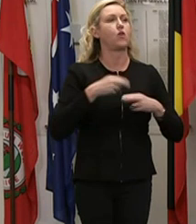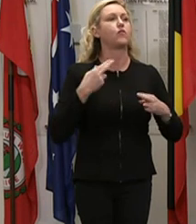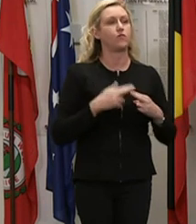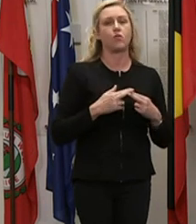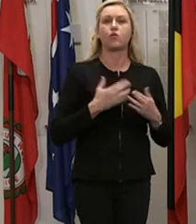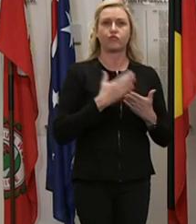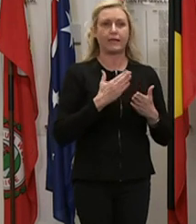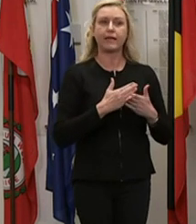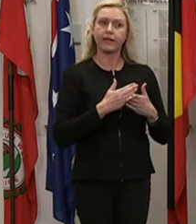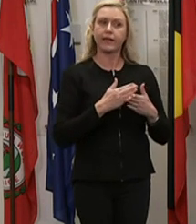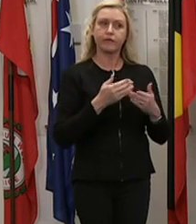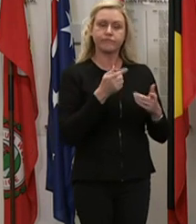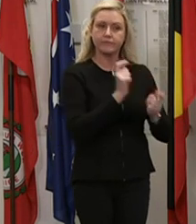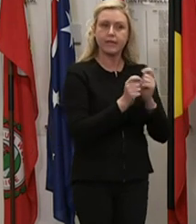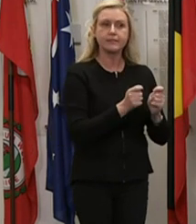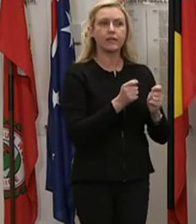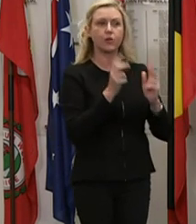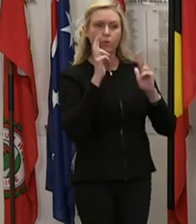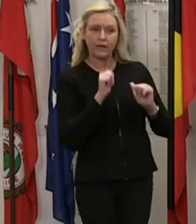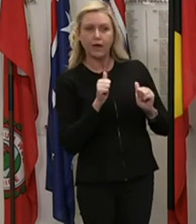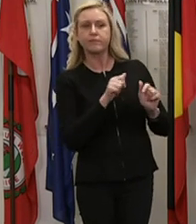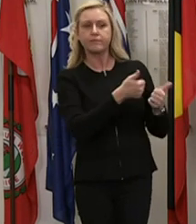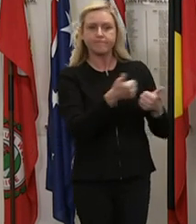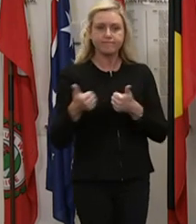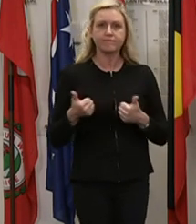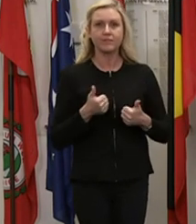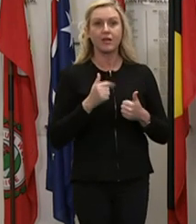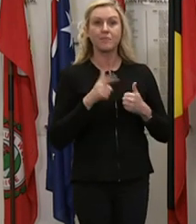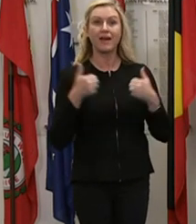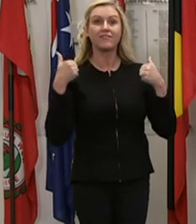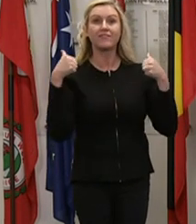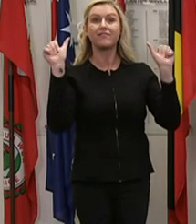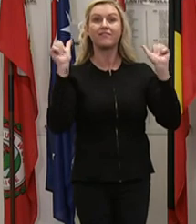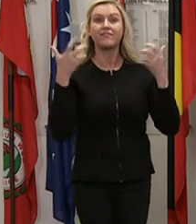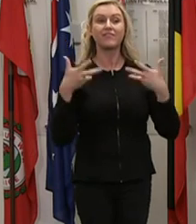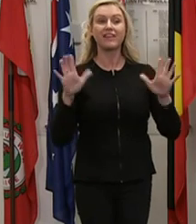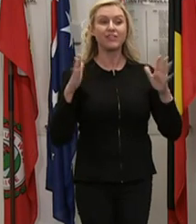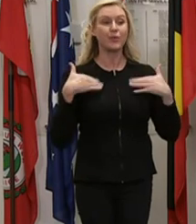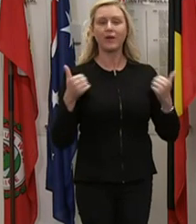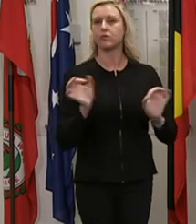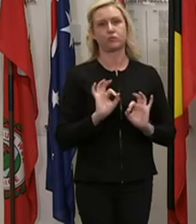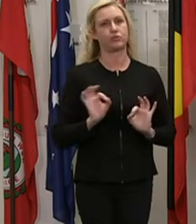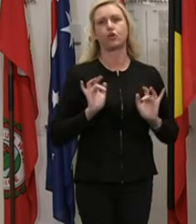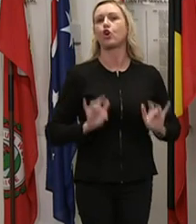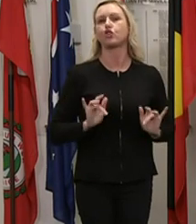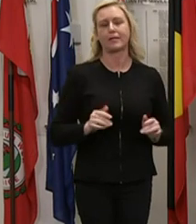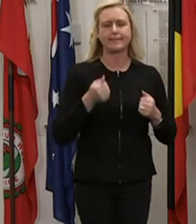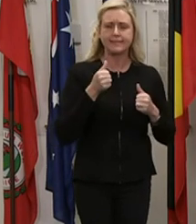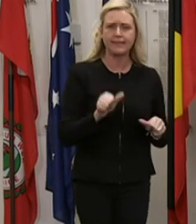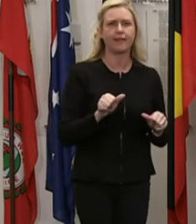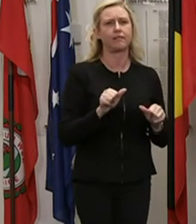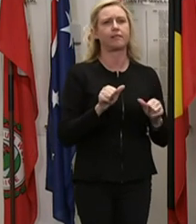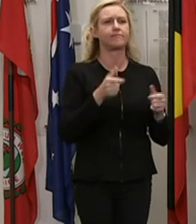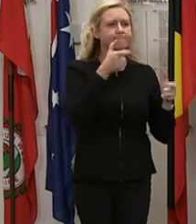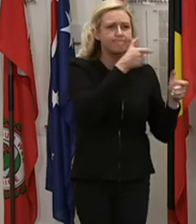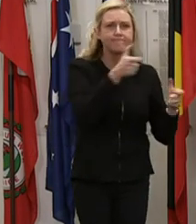this point. But our job is far from done. We remain on high alert, and I just ask everybody to play their part over the next